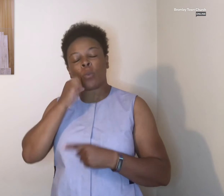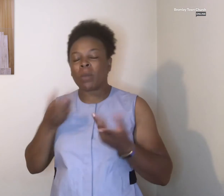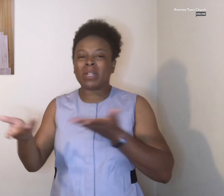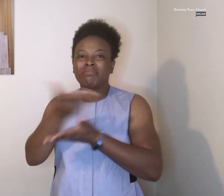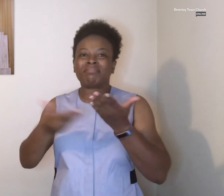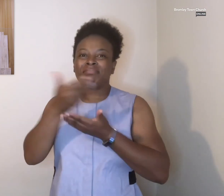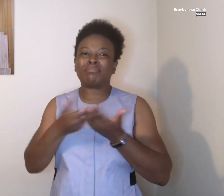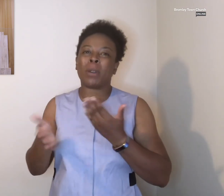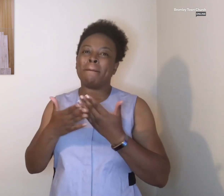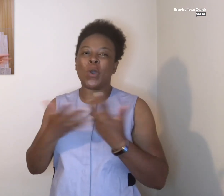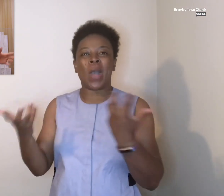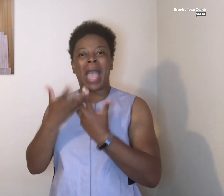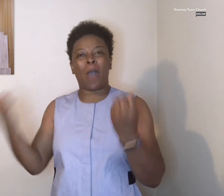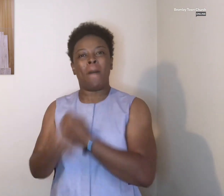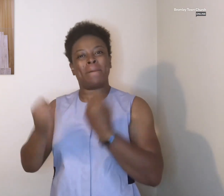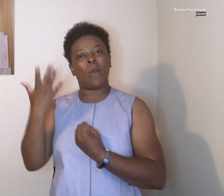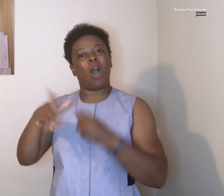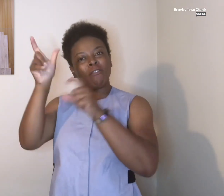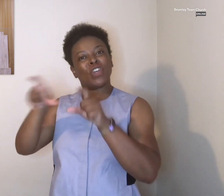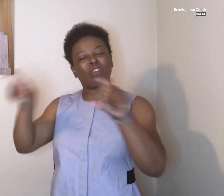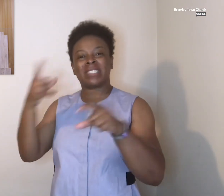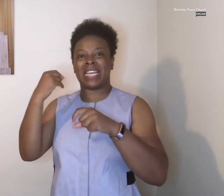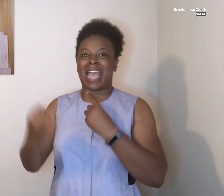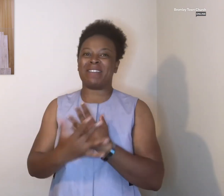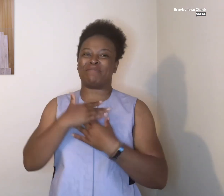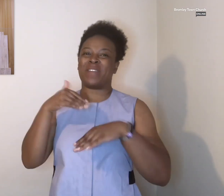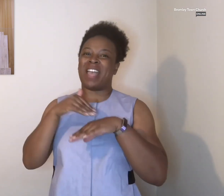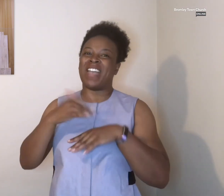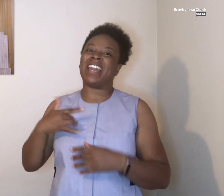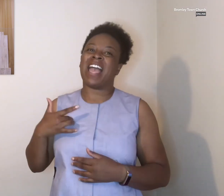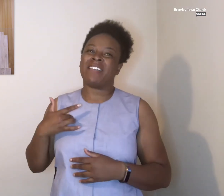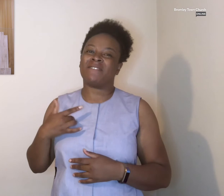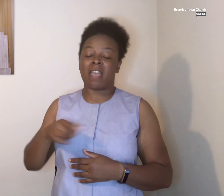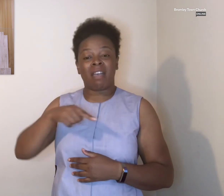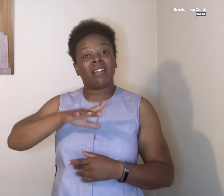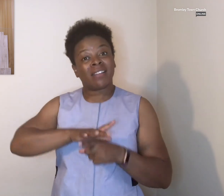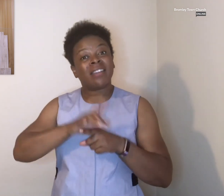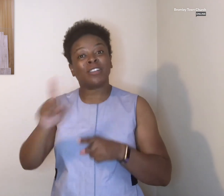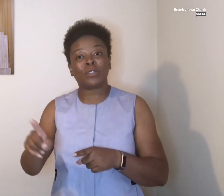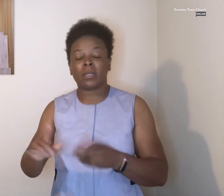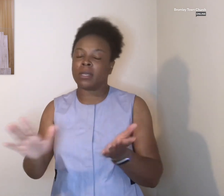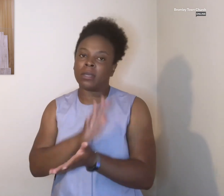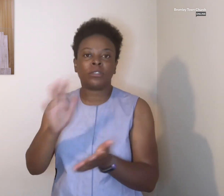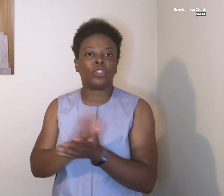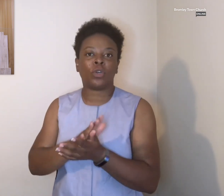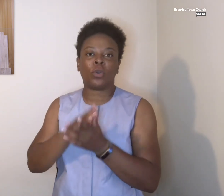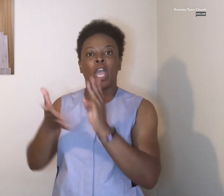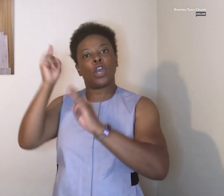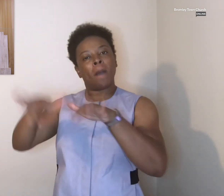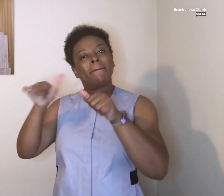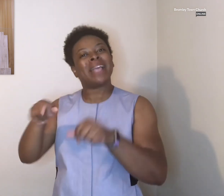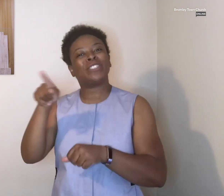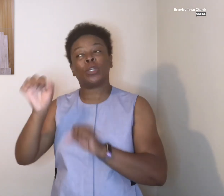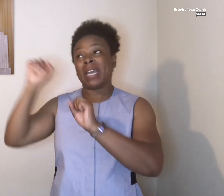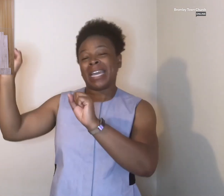can affect our lives. Let's hope this week you have a good week. May God bless you. May God's presence and his Spirit go with you to strengthen